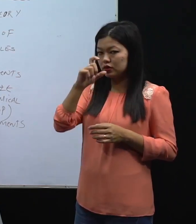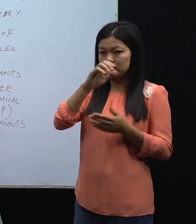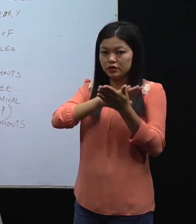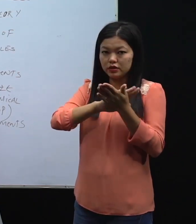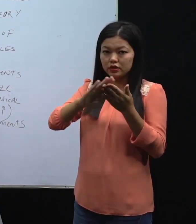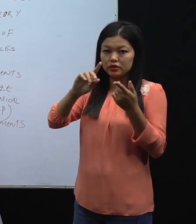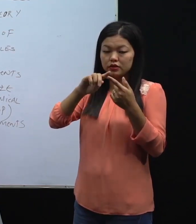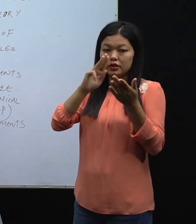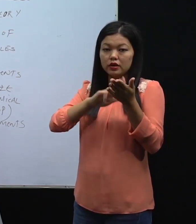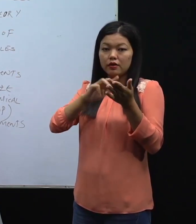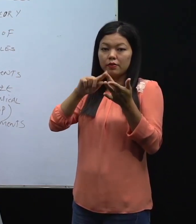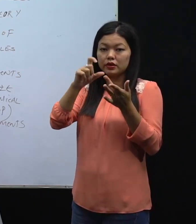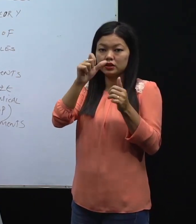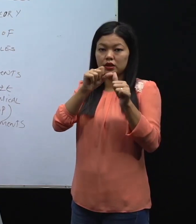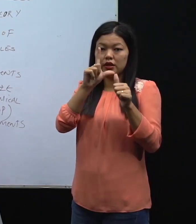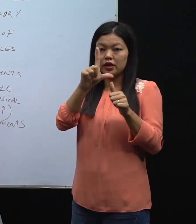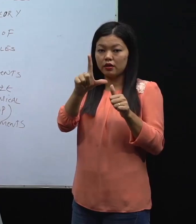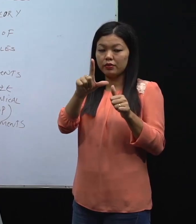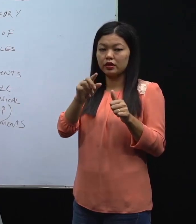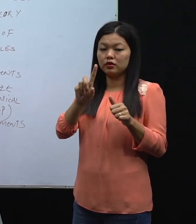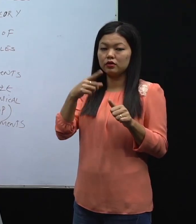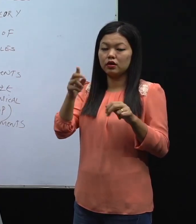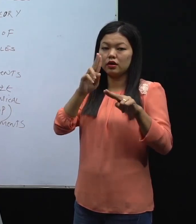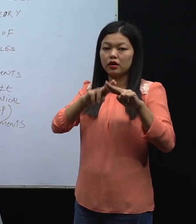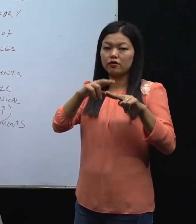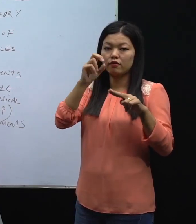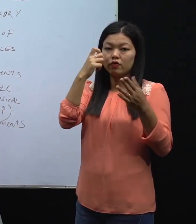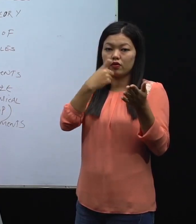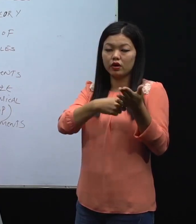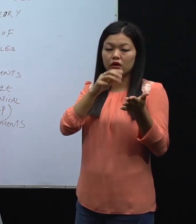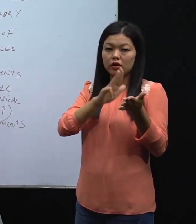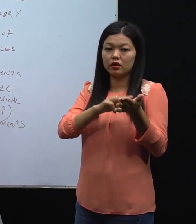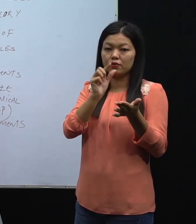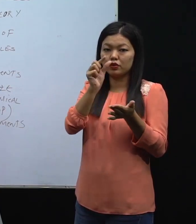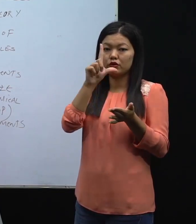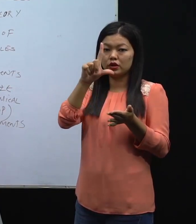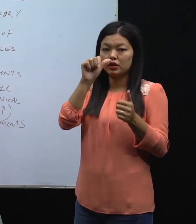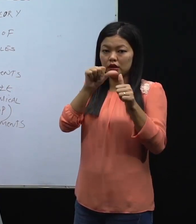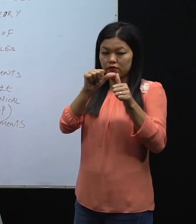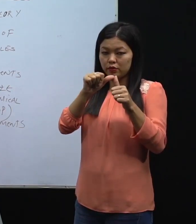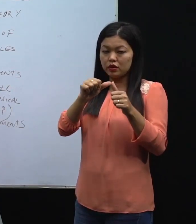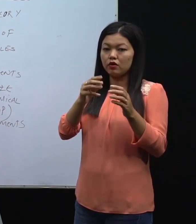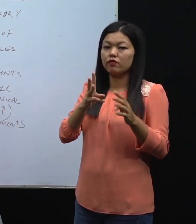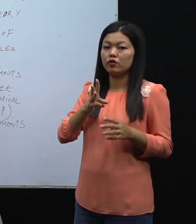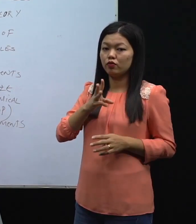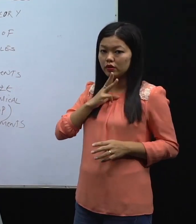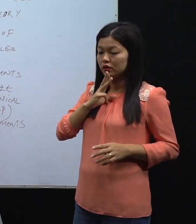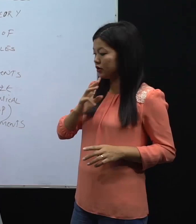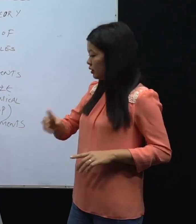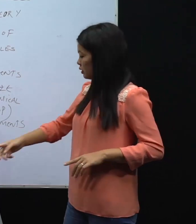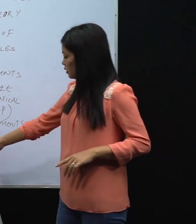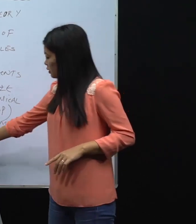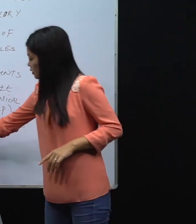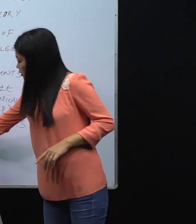two hydrogen atoms. That means two hydrogen will be same. And then here we have one oxygen atom. Clear? So all together we have